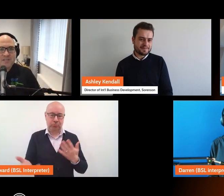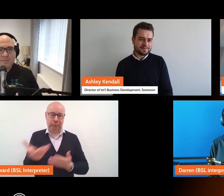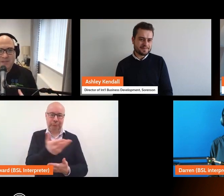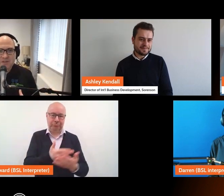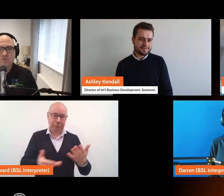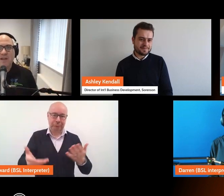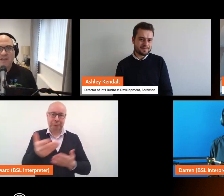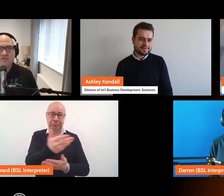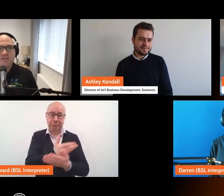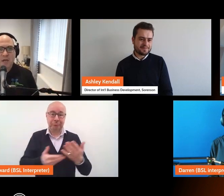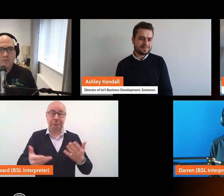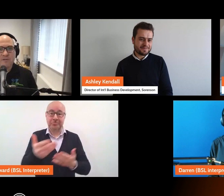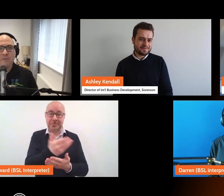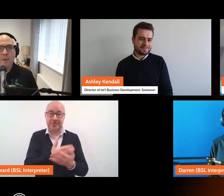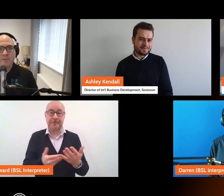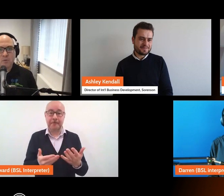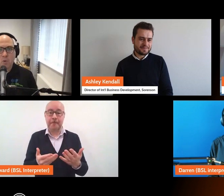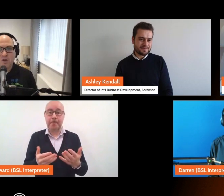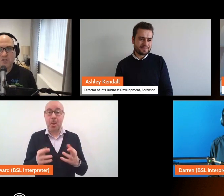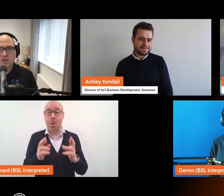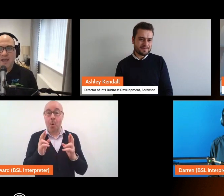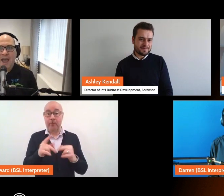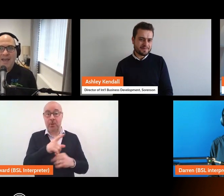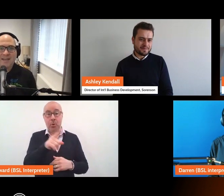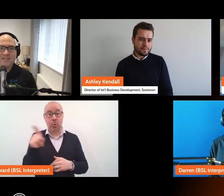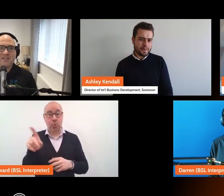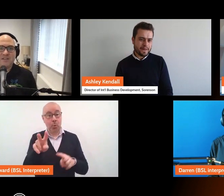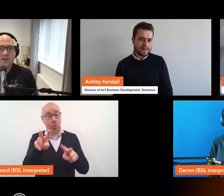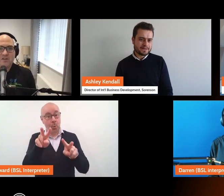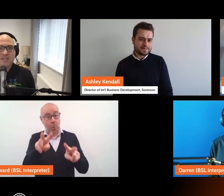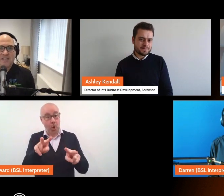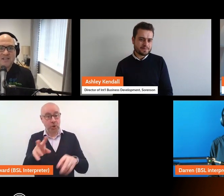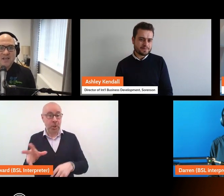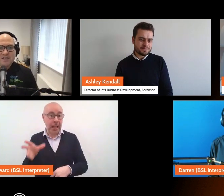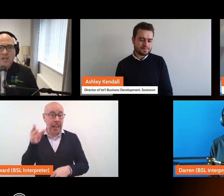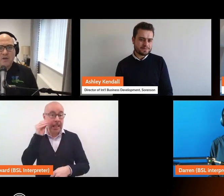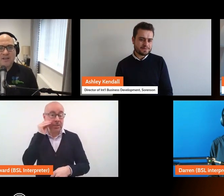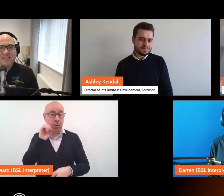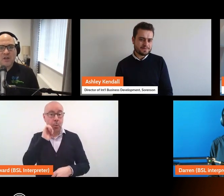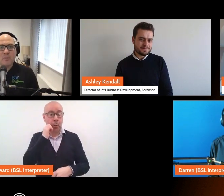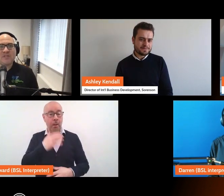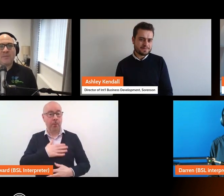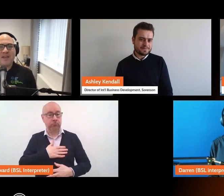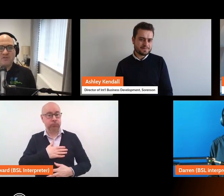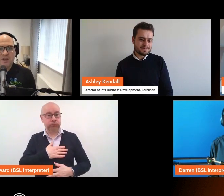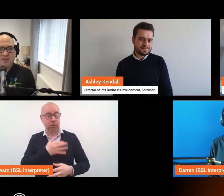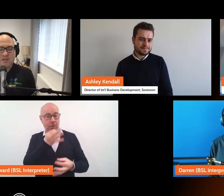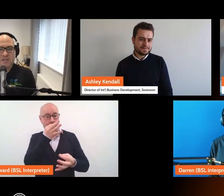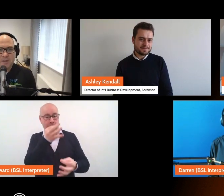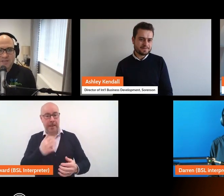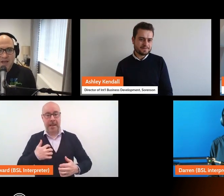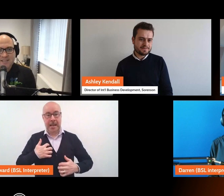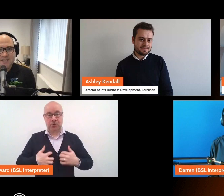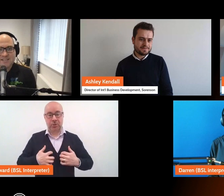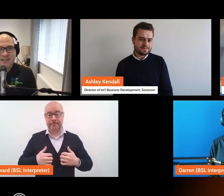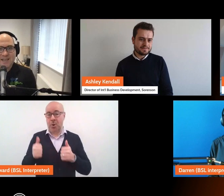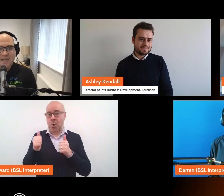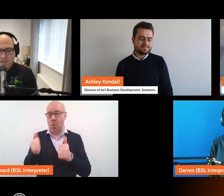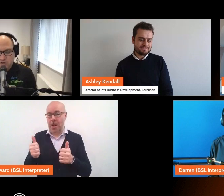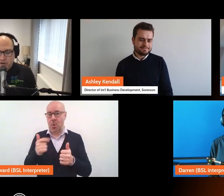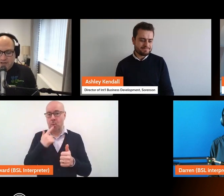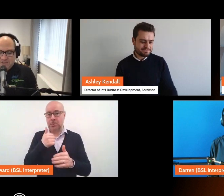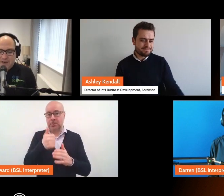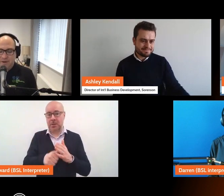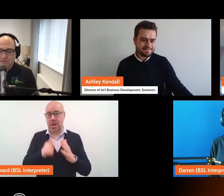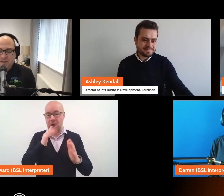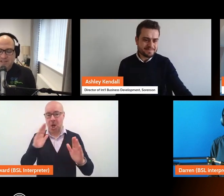it's going to be something that's really interesting, hopefully, for people to watch and listen to the content. So let's get on with some introductions. I'm delighted to say